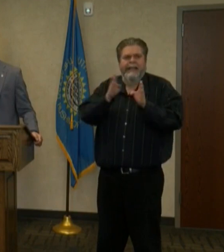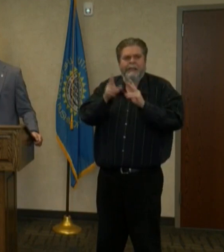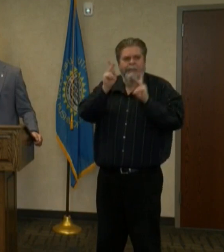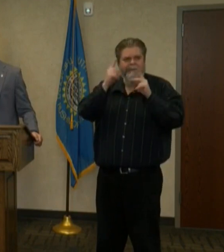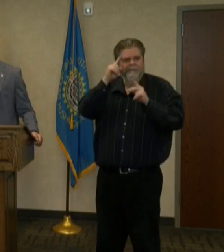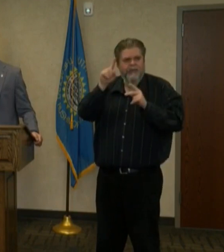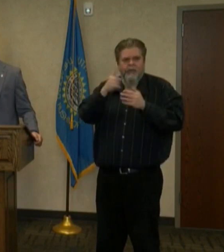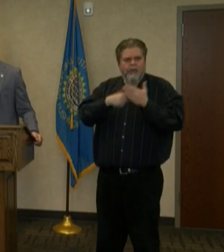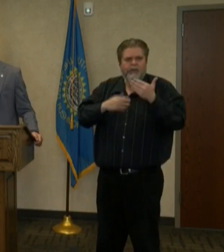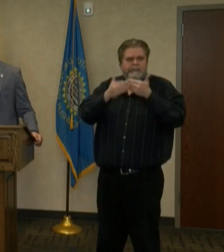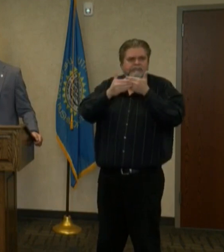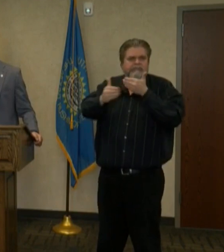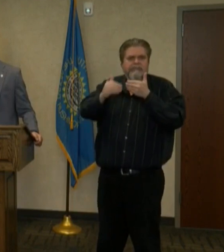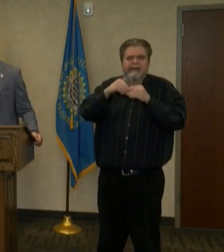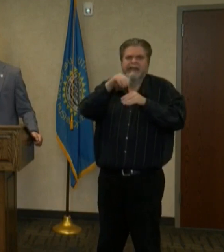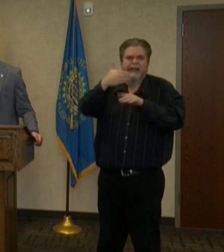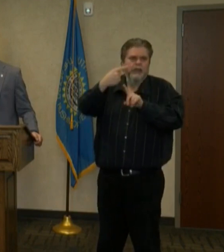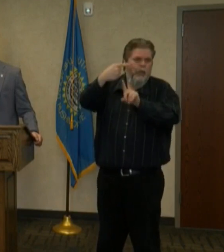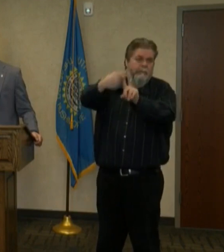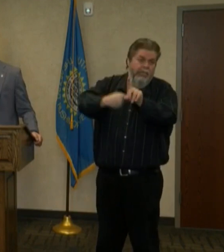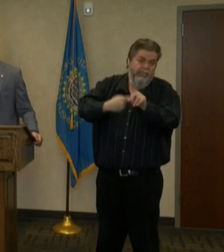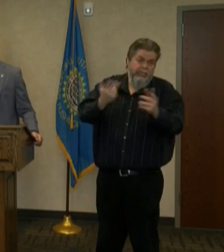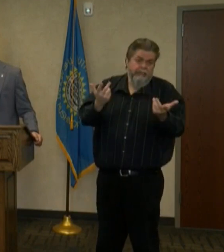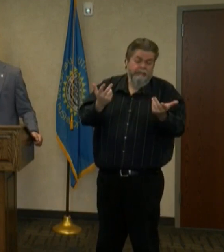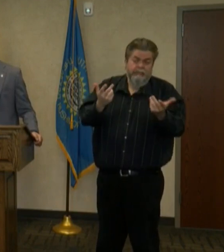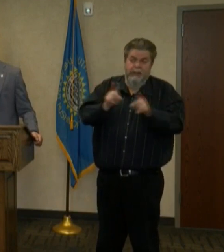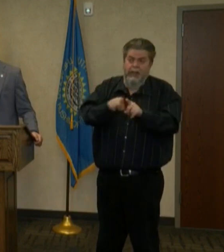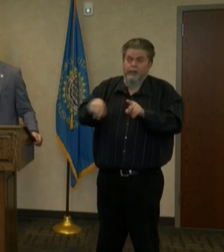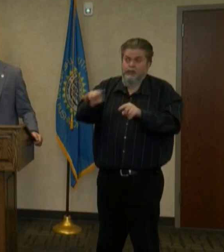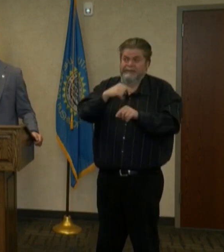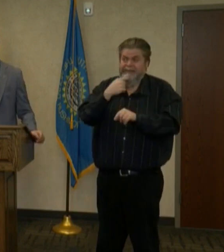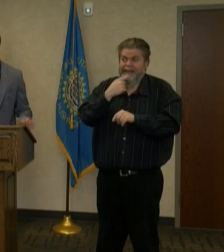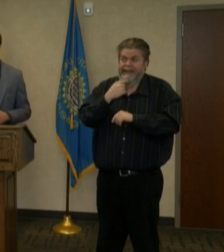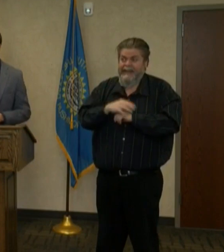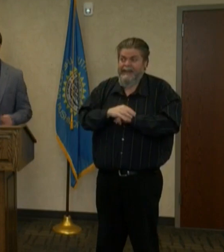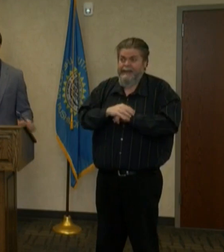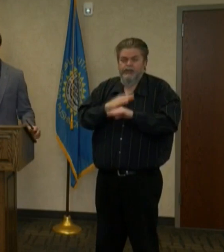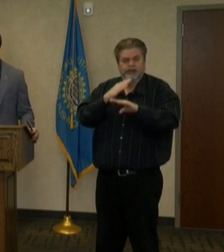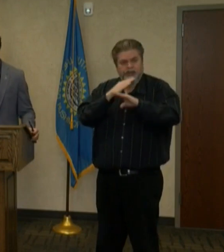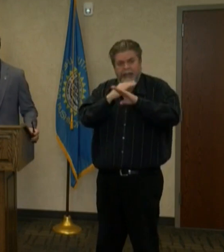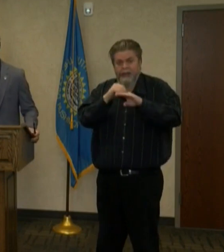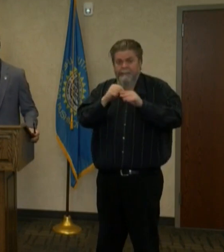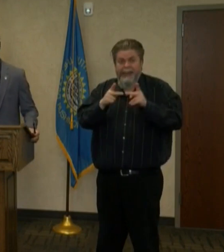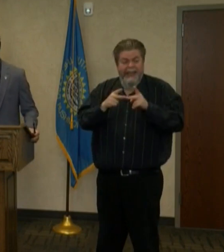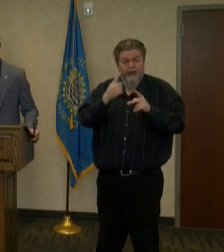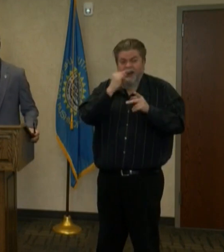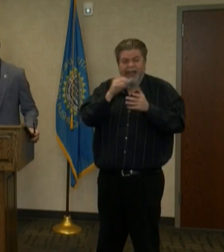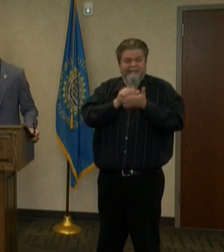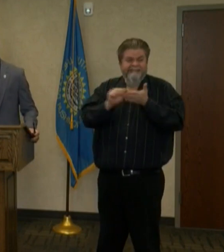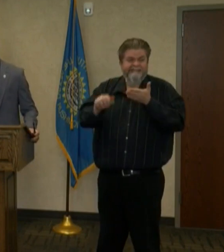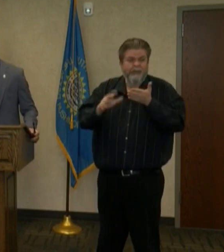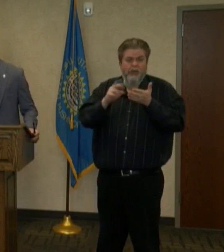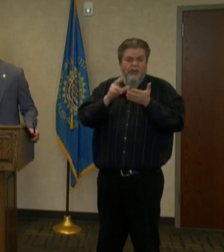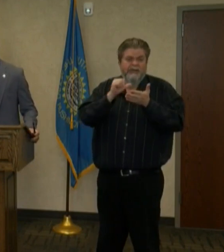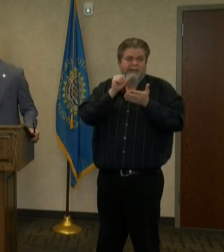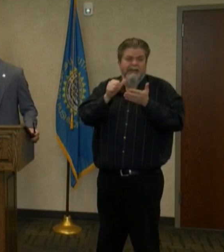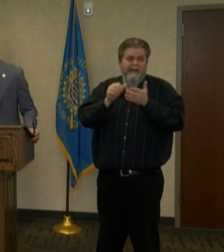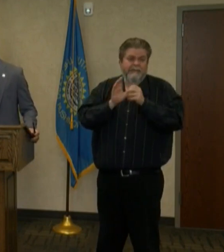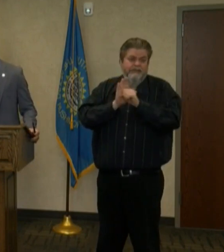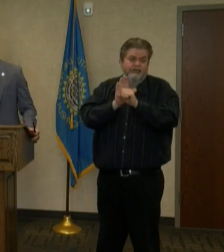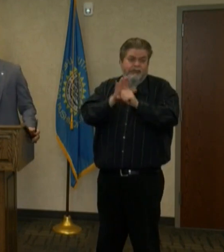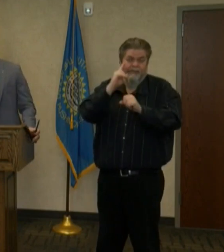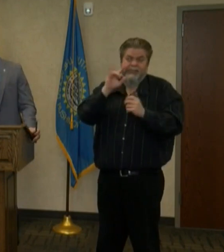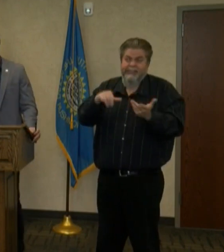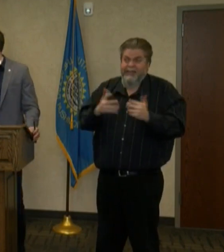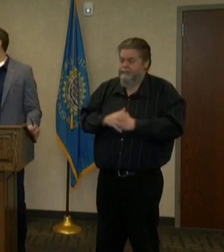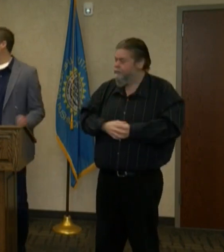what they can expect probably over the course of the next month. I mean, you said before the shelter in place is being considered. Yeah, you know, the